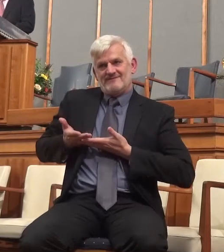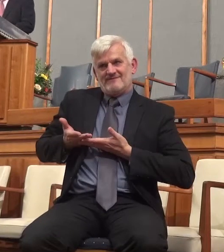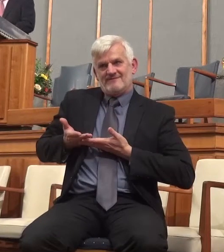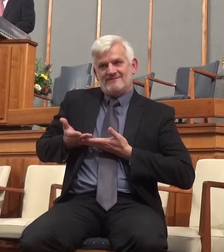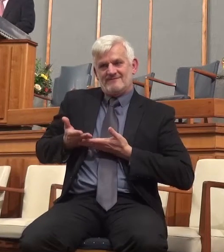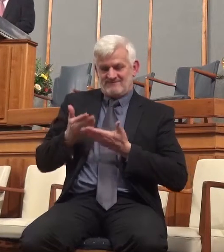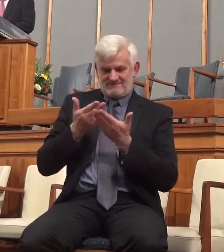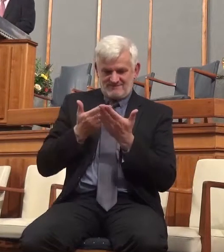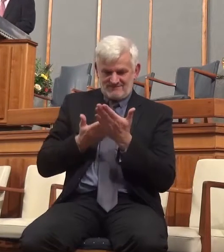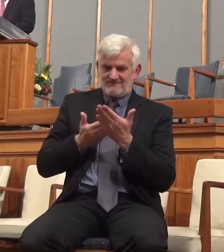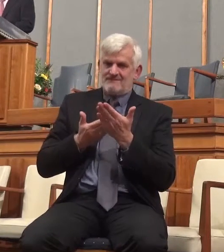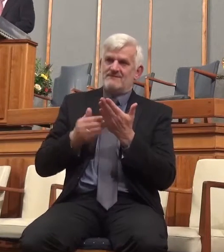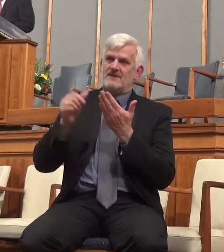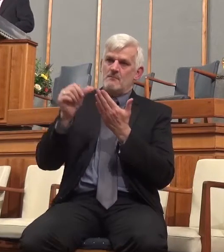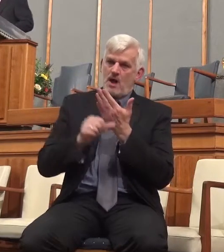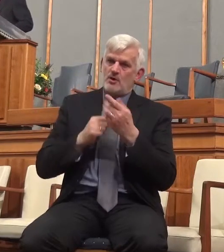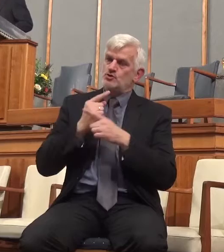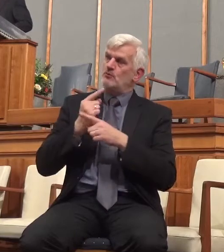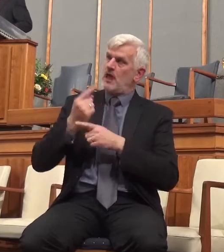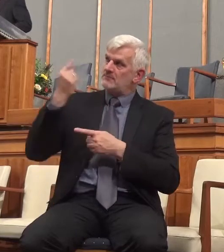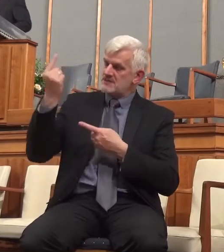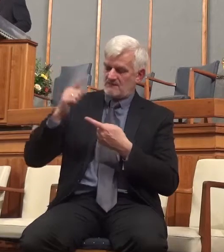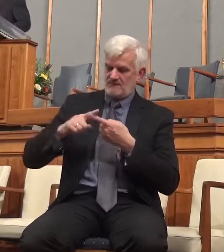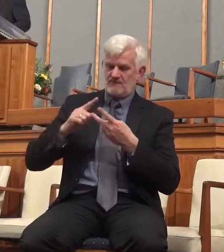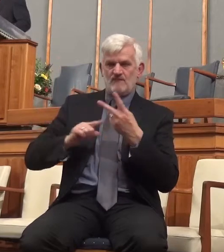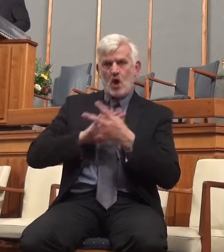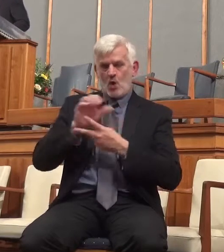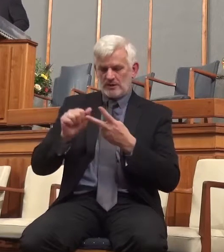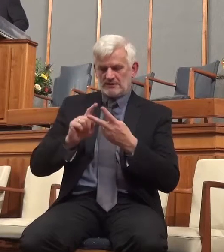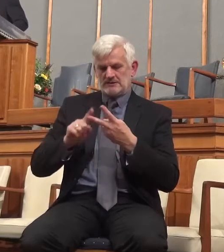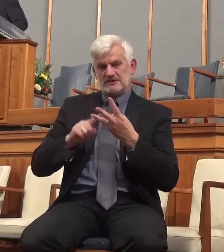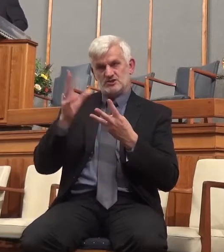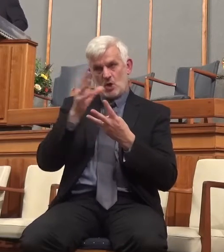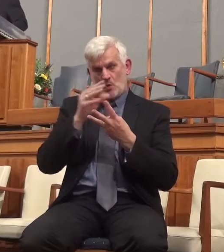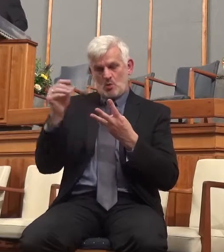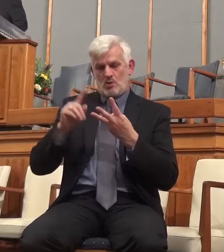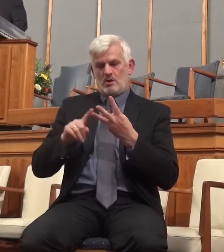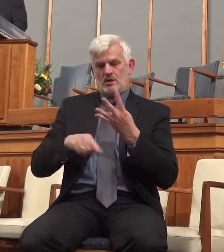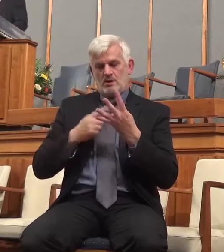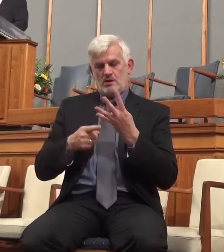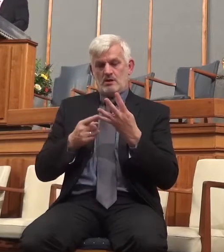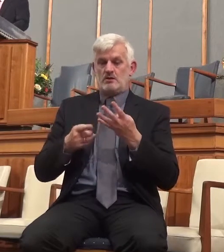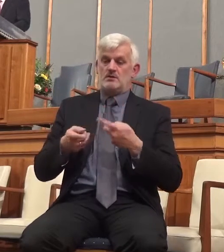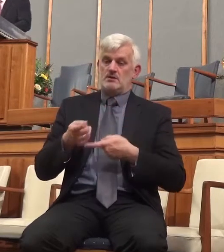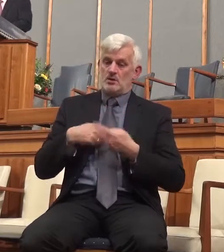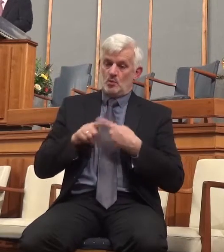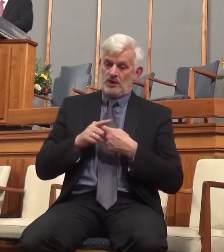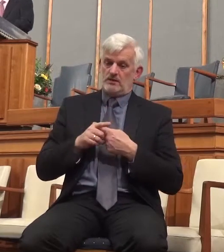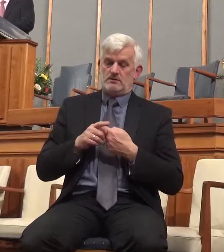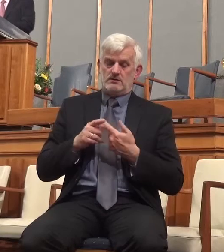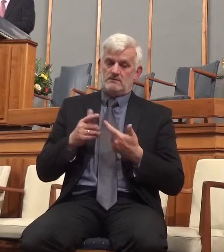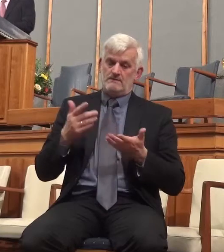himself, his holiness, about the soul, about the fact that we are those